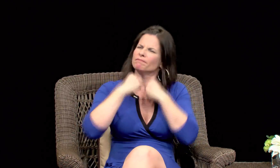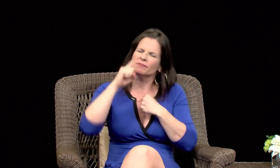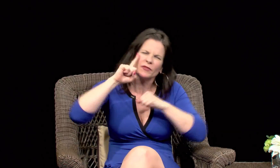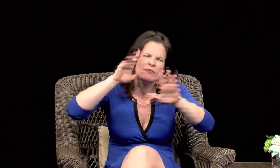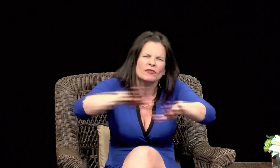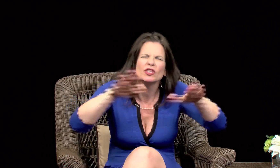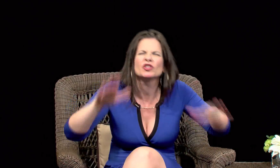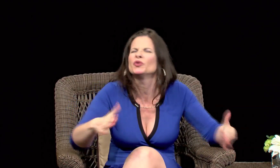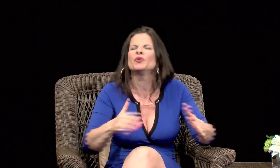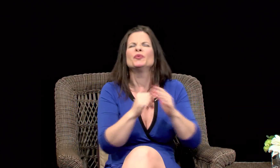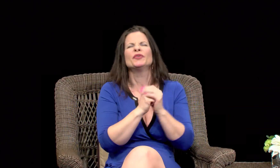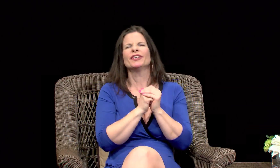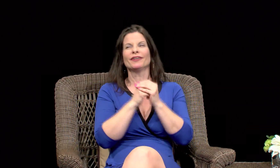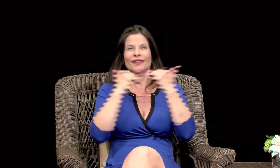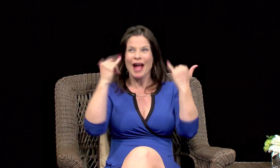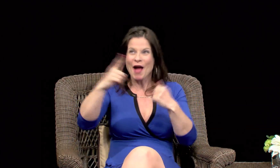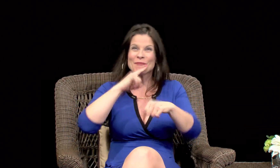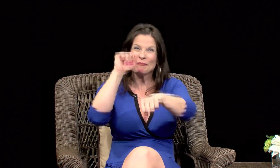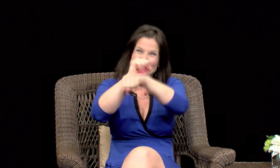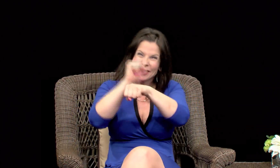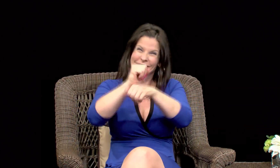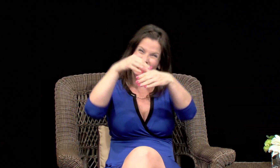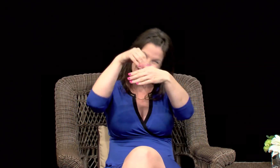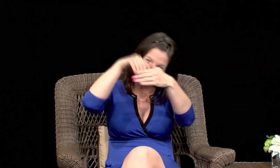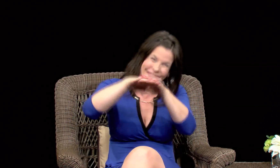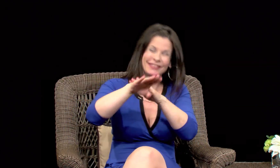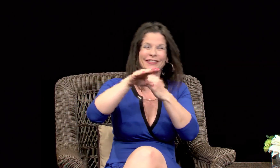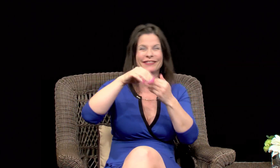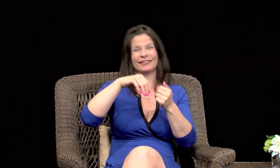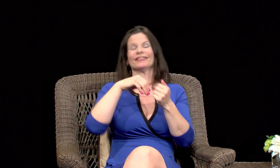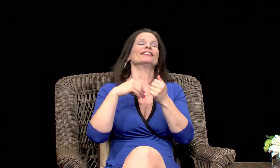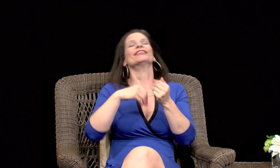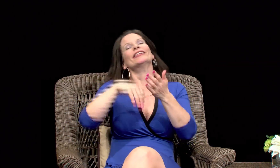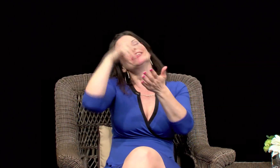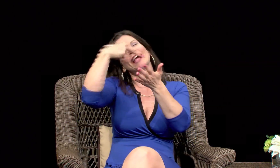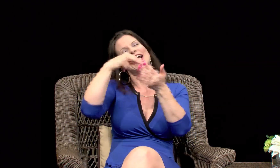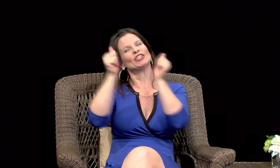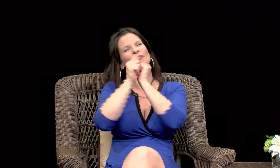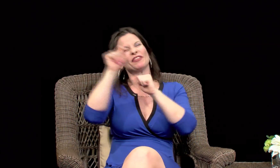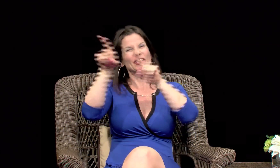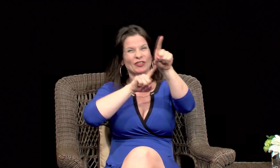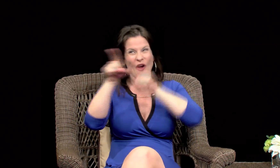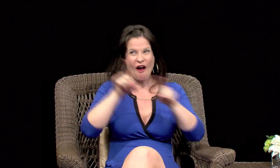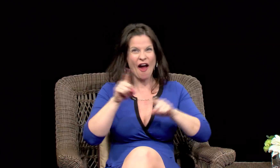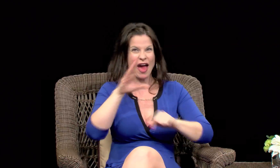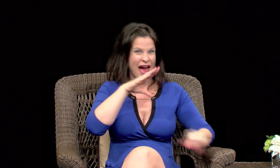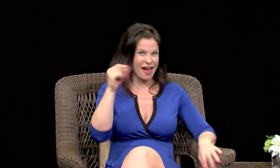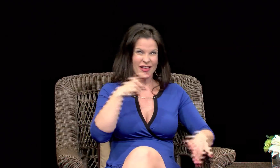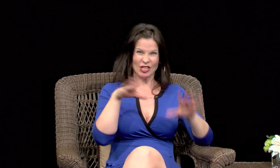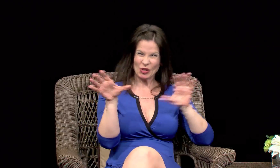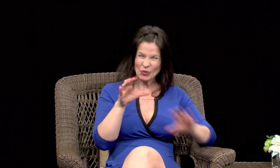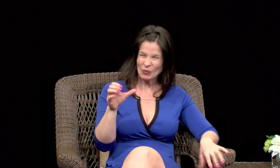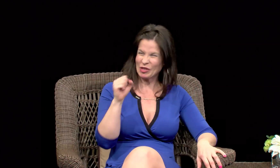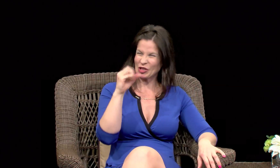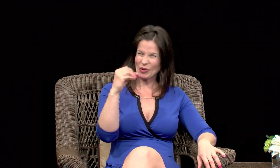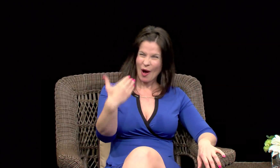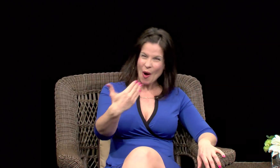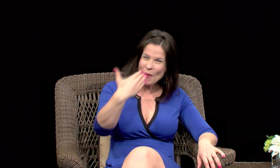He knows ASL. He feels that it's such a great language, and he teaches